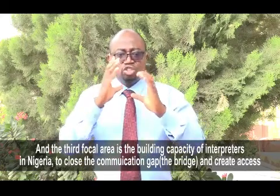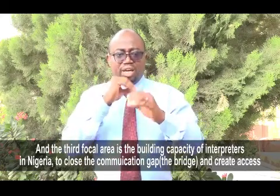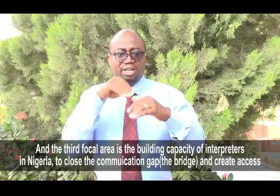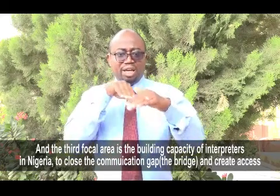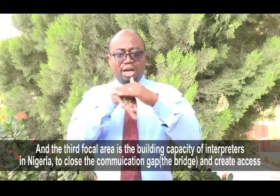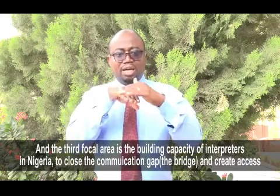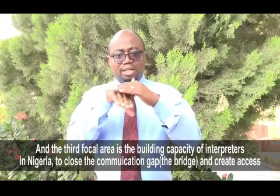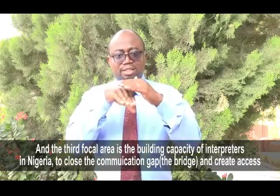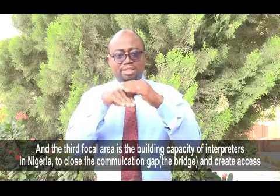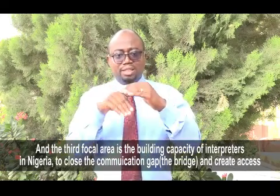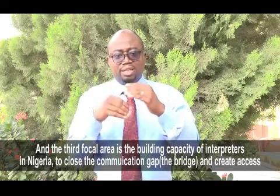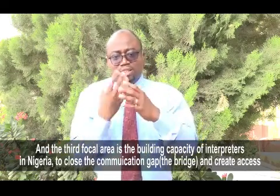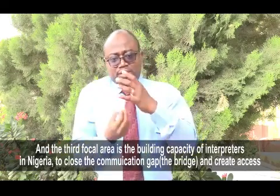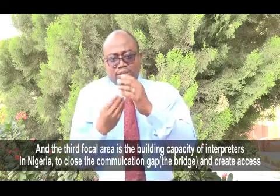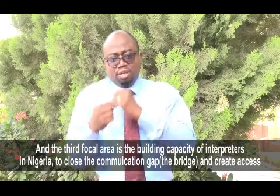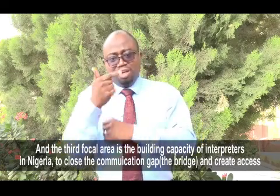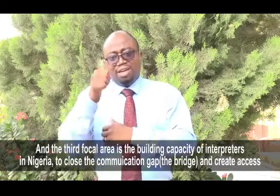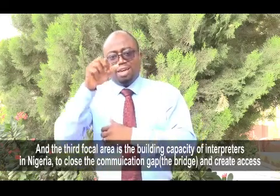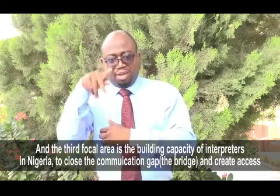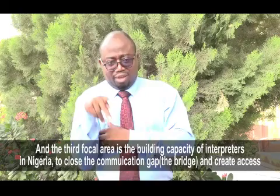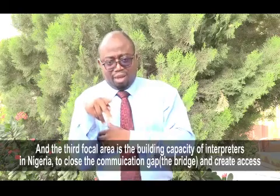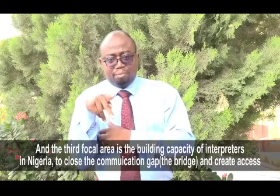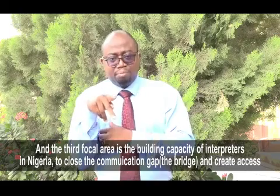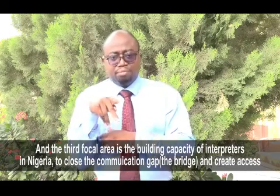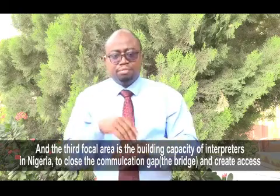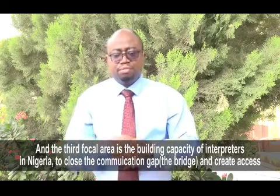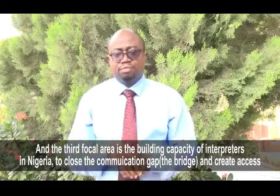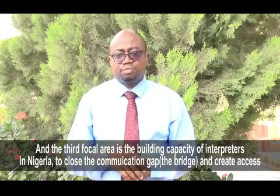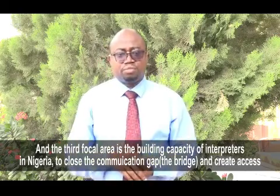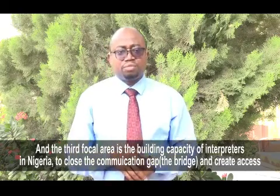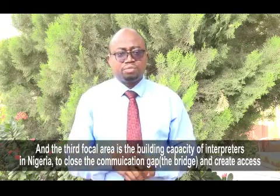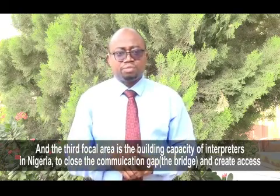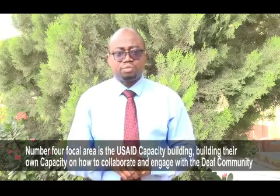the communication gap, to bridge the communication gap and create access.